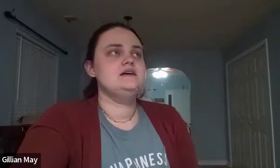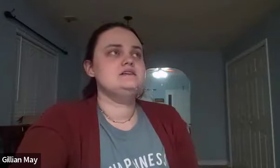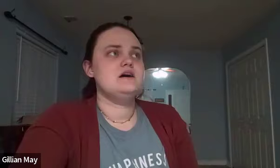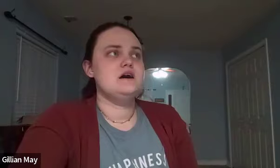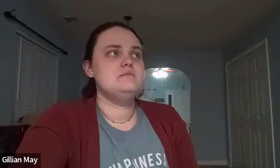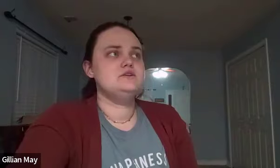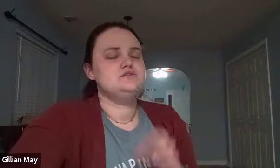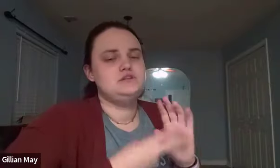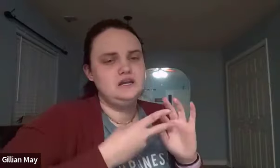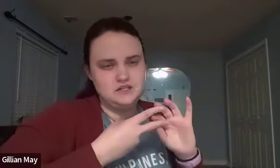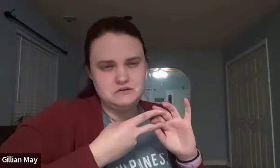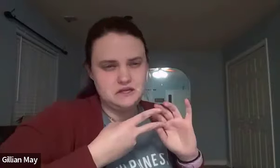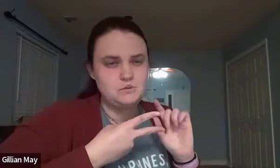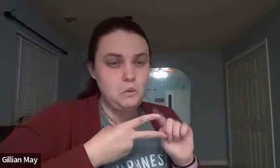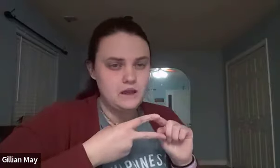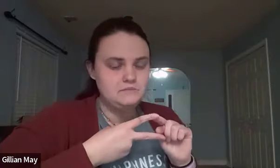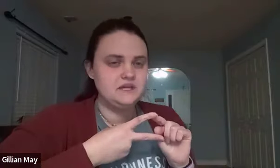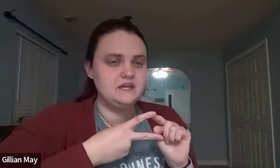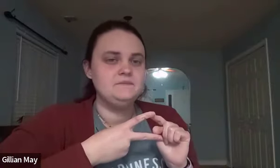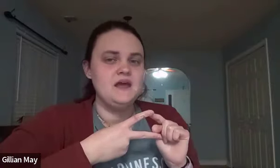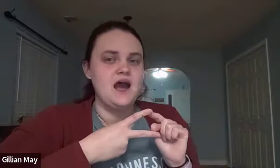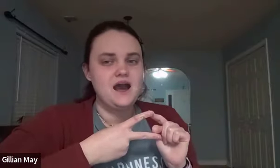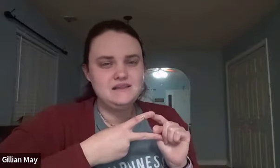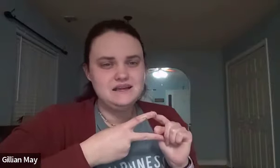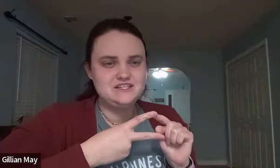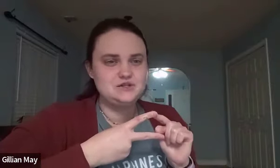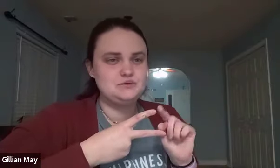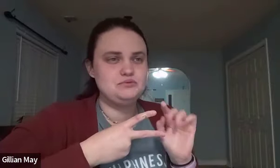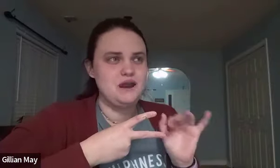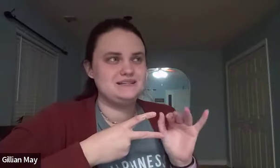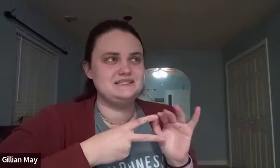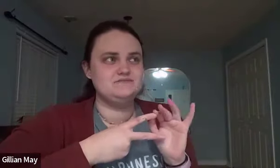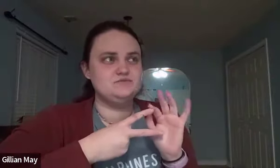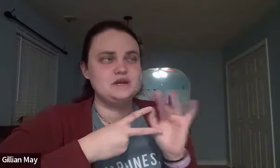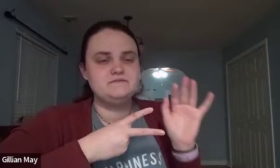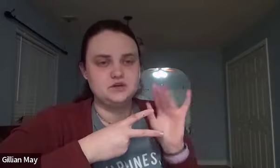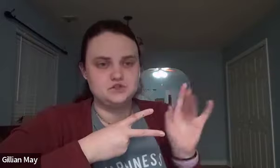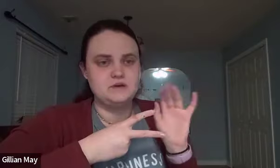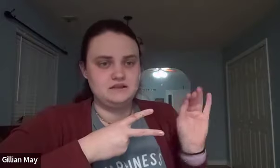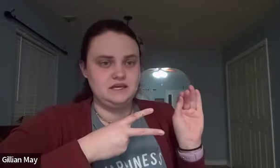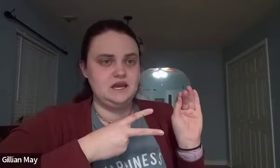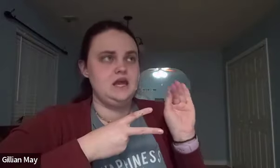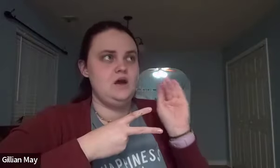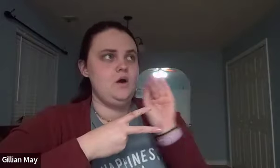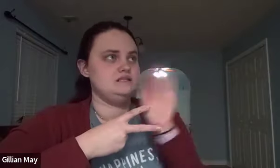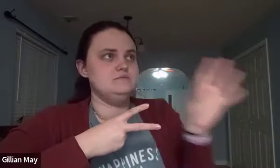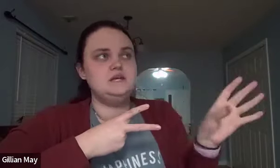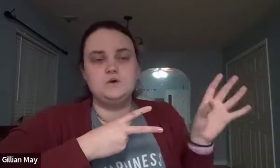is kind of two things. One being, I like to practice, try to finger spelling as many words